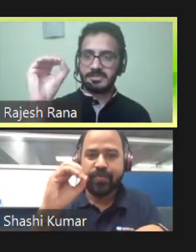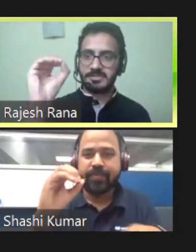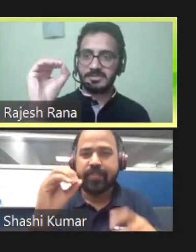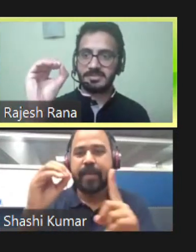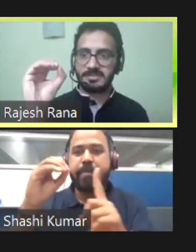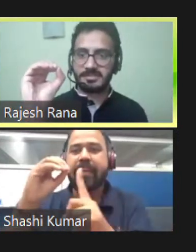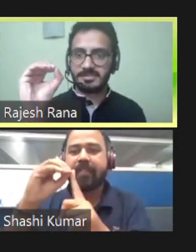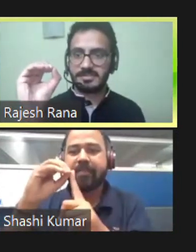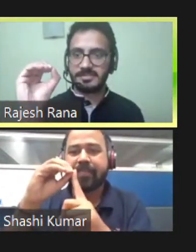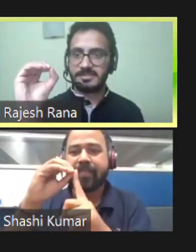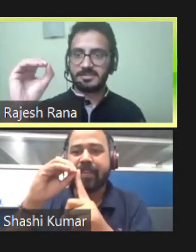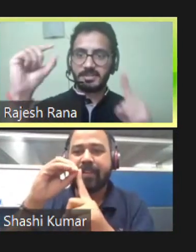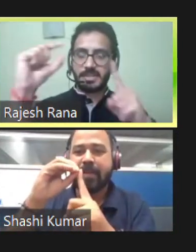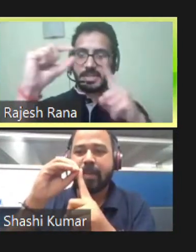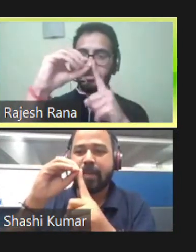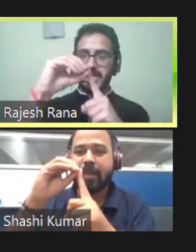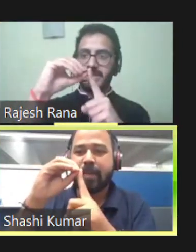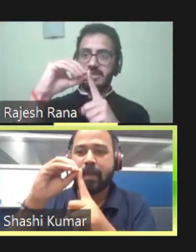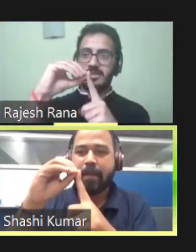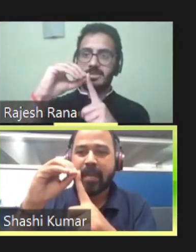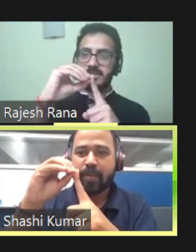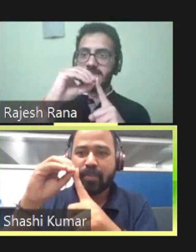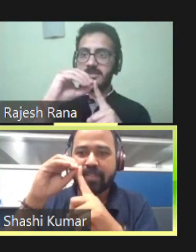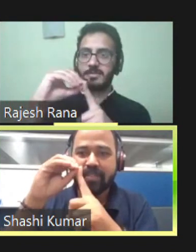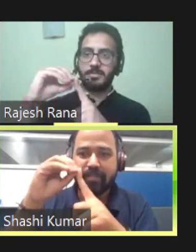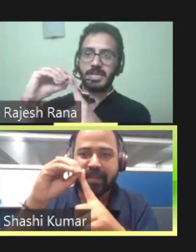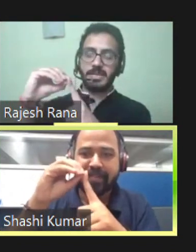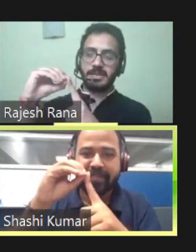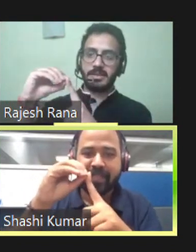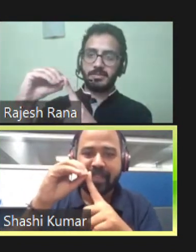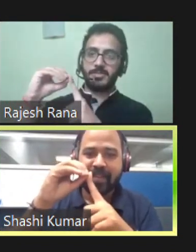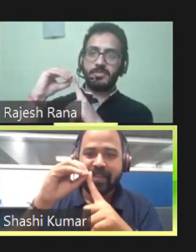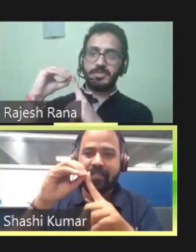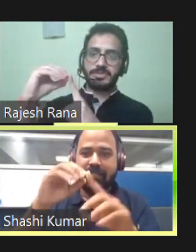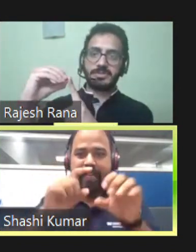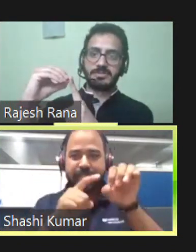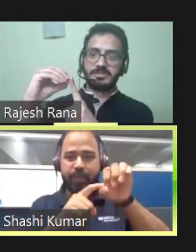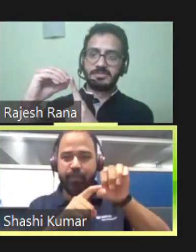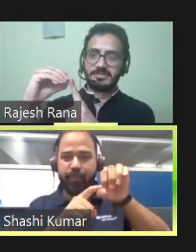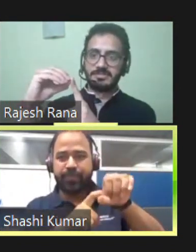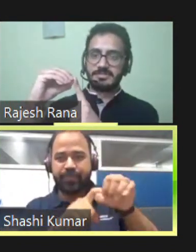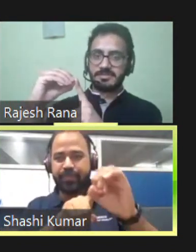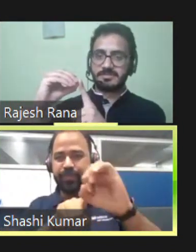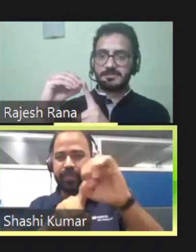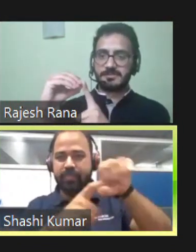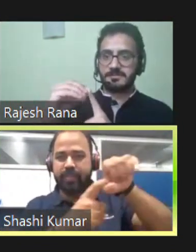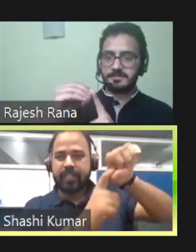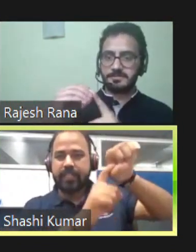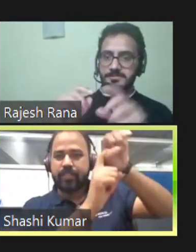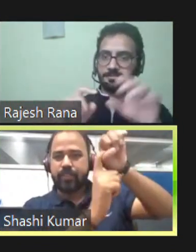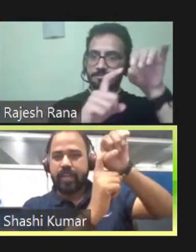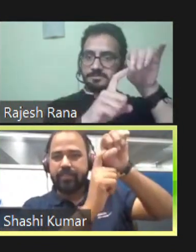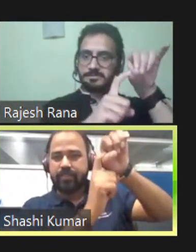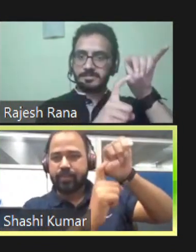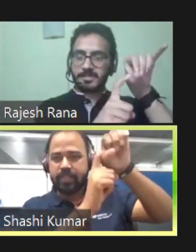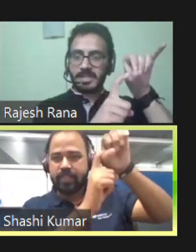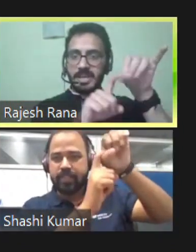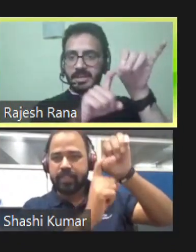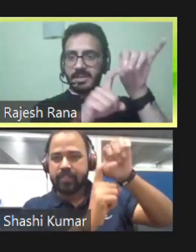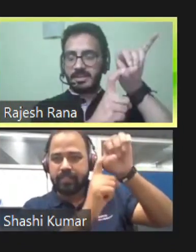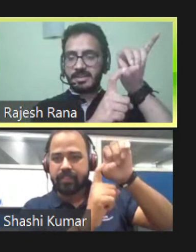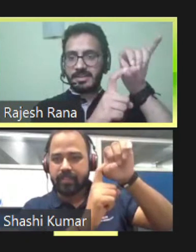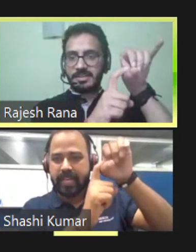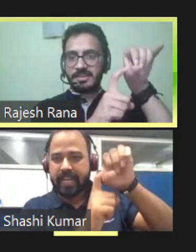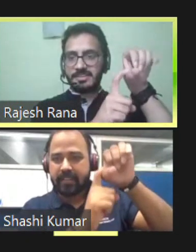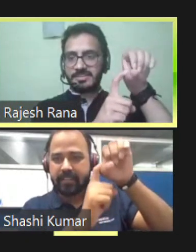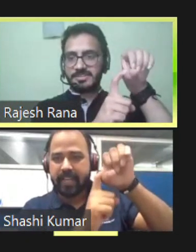O. Then P. Remember P, professor? P, professor. Then Q. Right? Is you have to